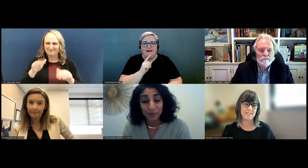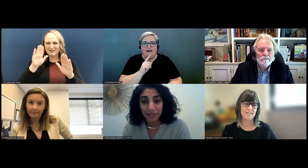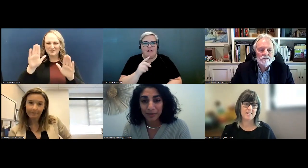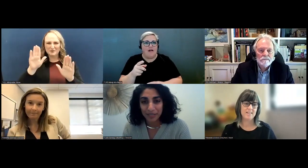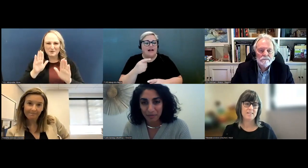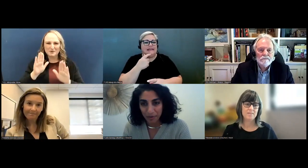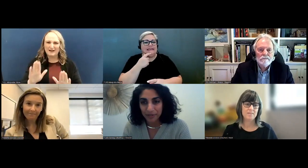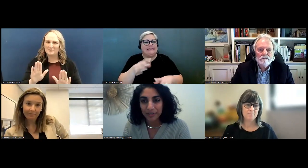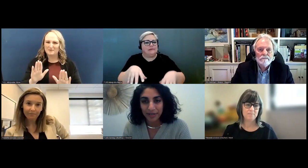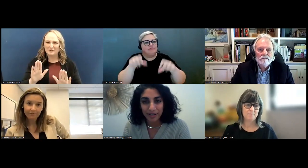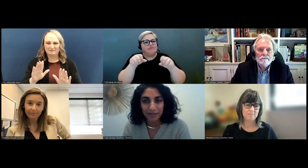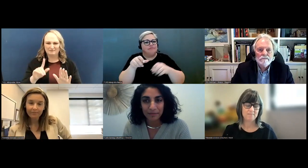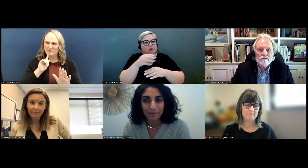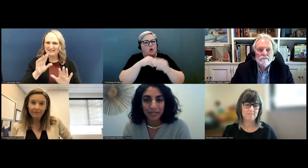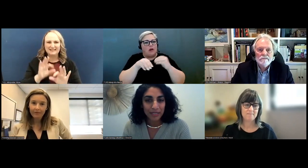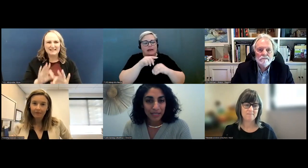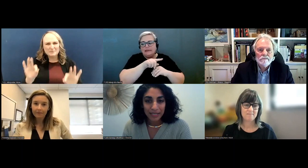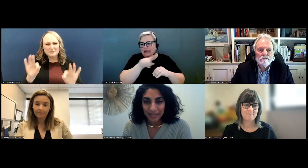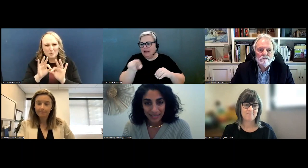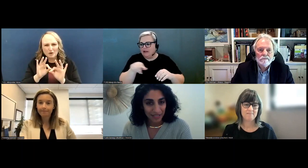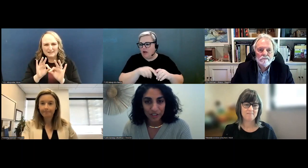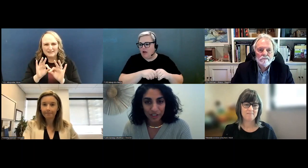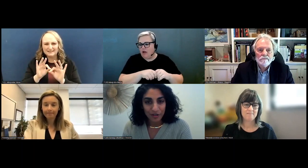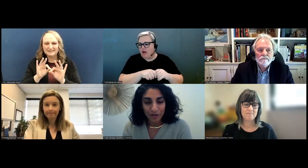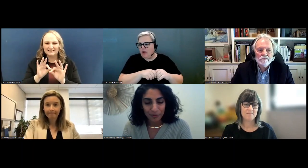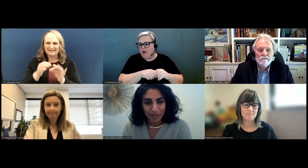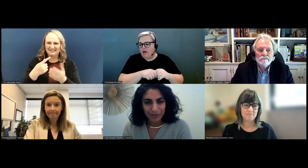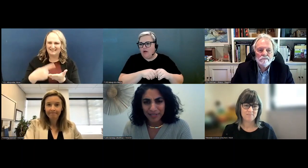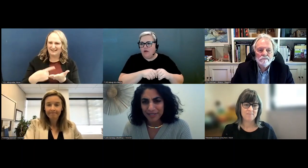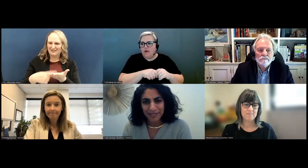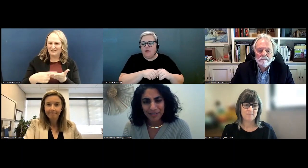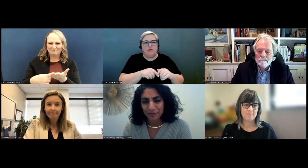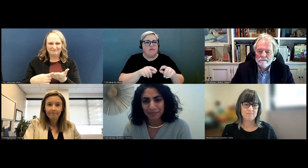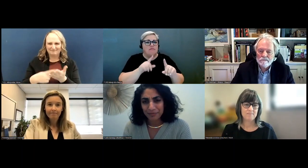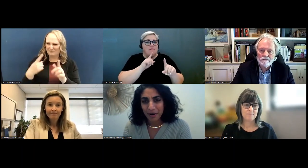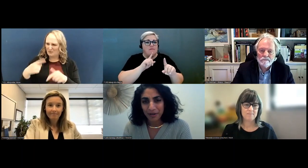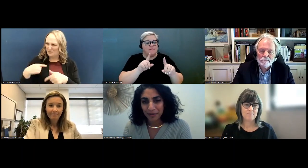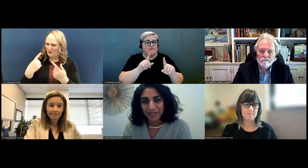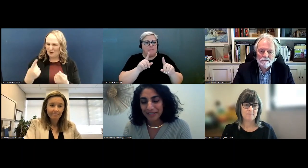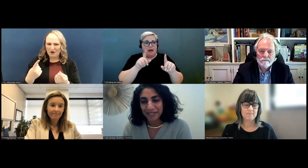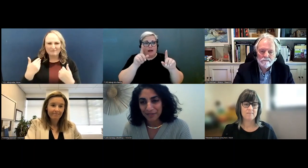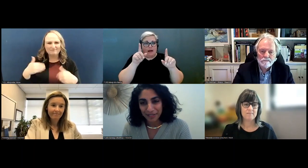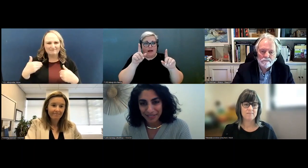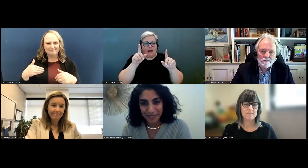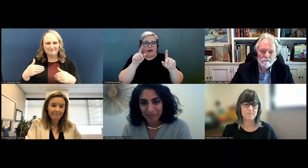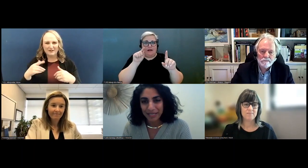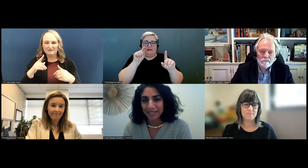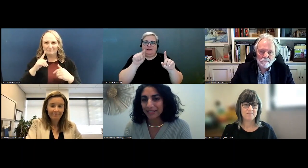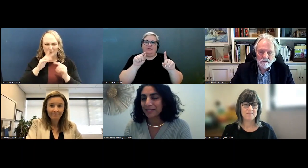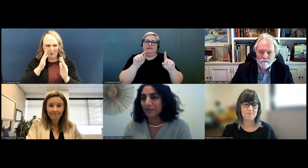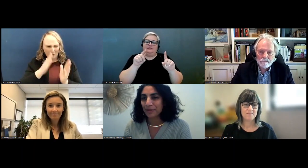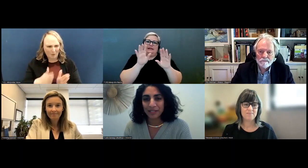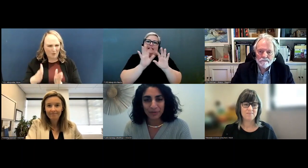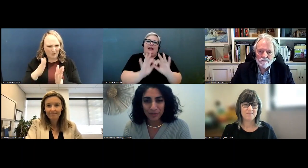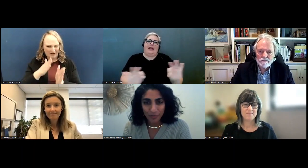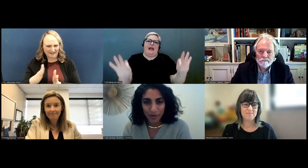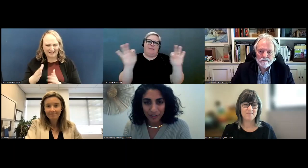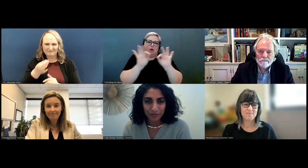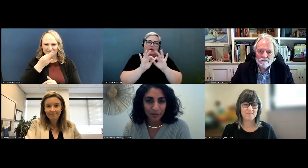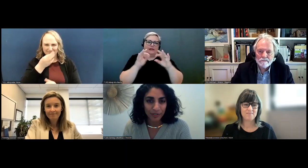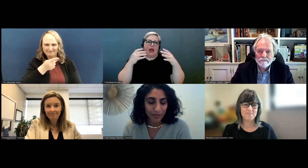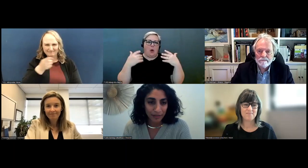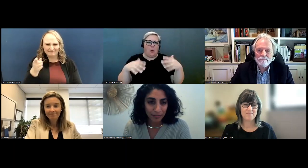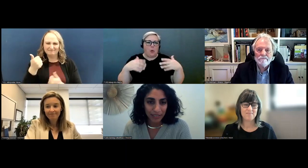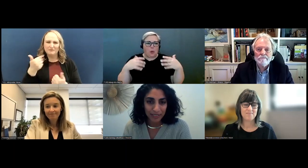and incredibly important discussion all around, and such a well-organized event. It's amazing. So thank you so